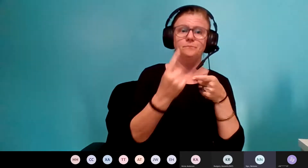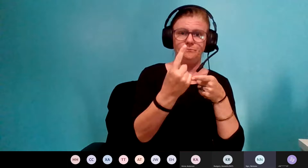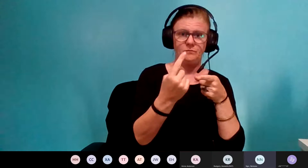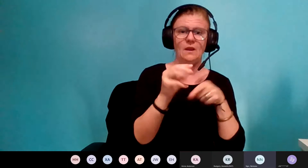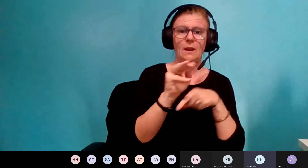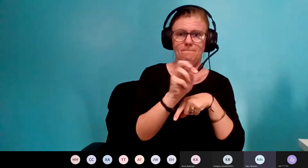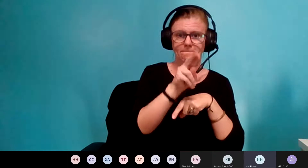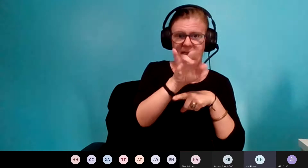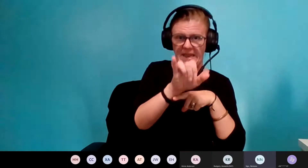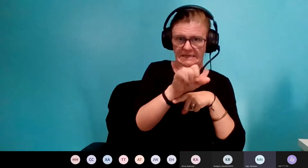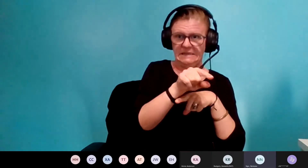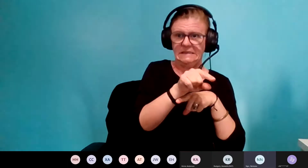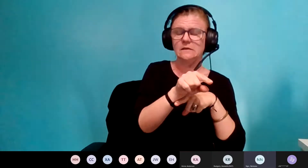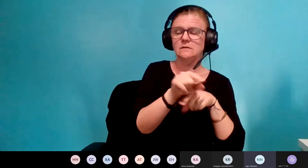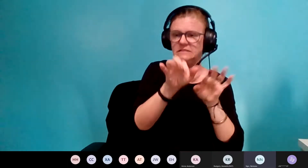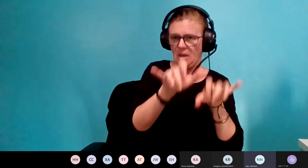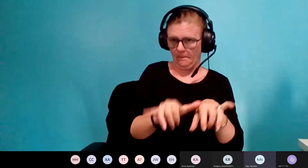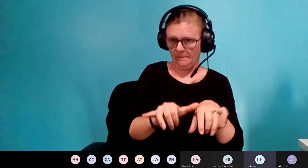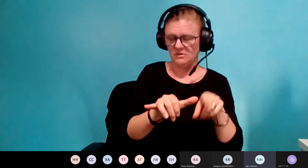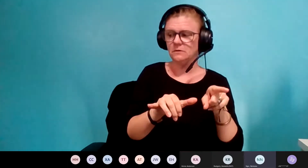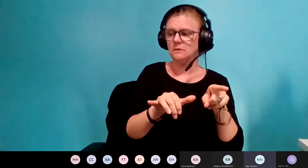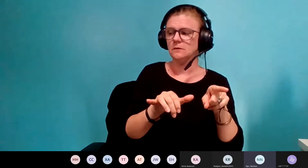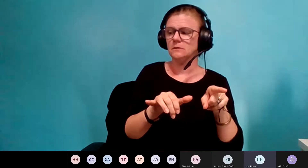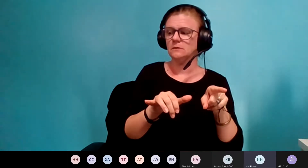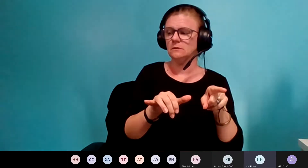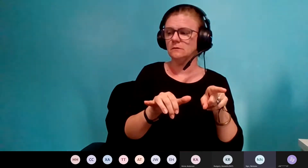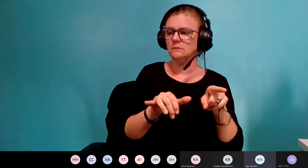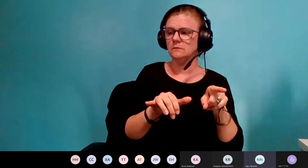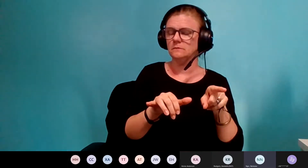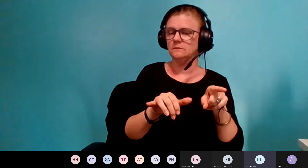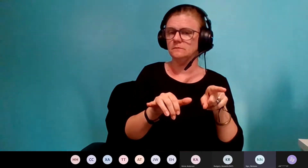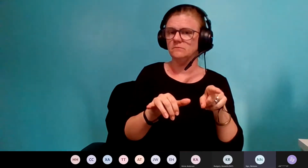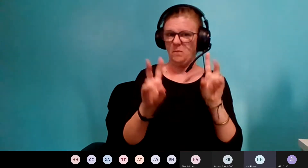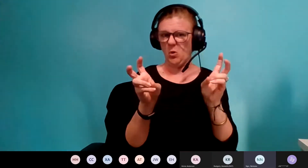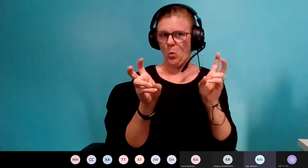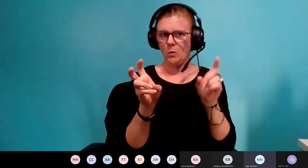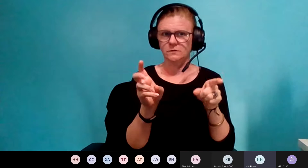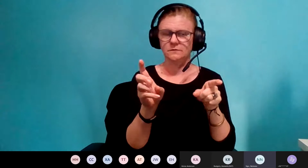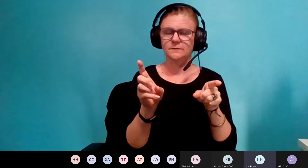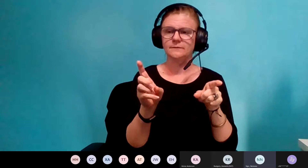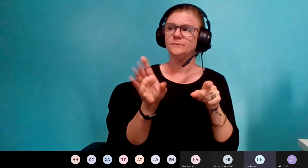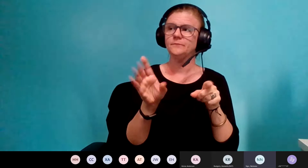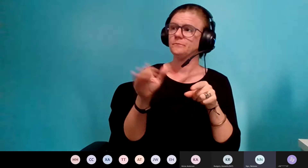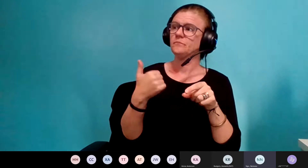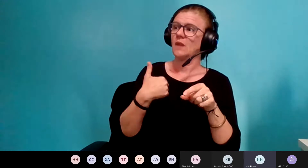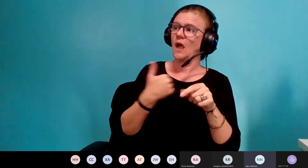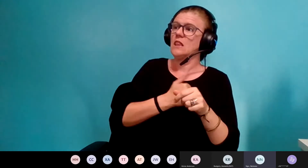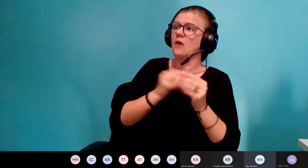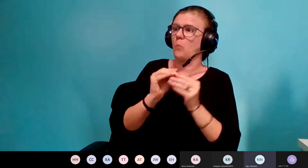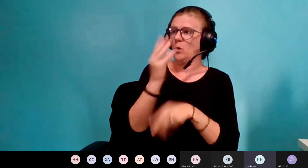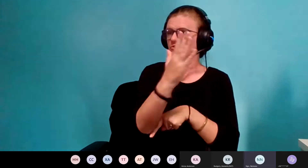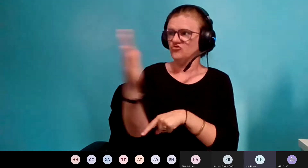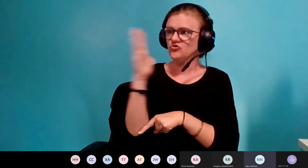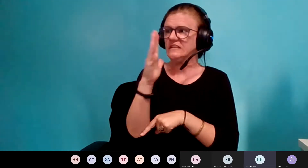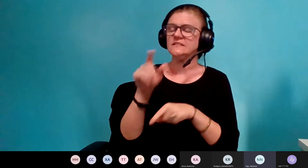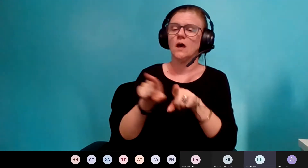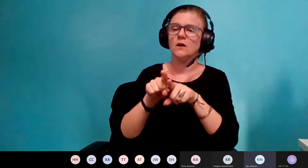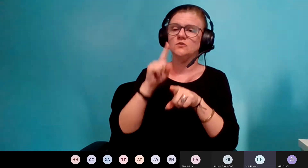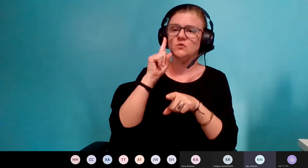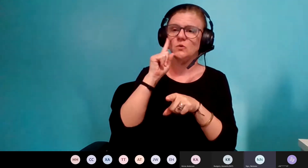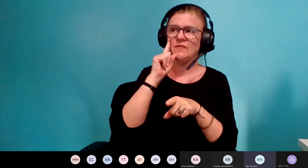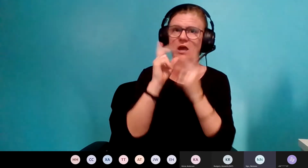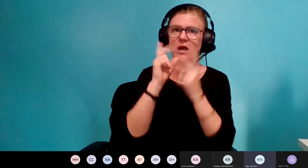Mandy. While I'm going to quote it because I think it'll be better. Quote, while I love more trees, I also think of